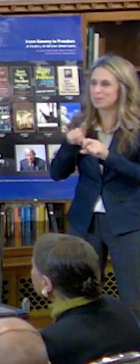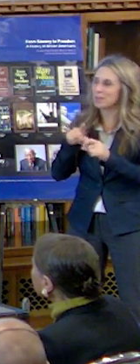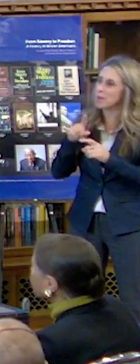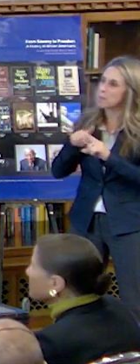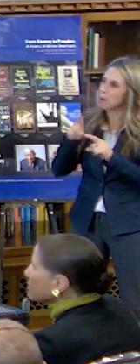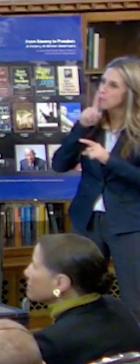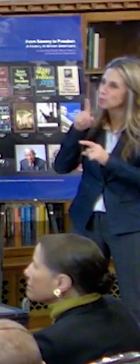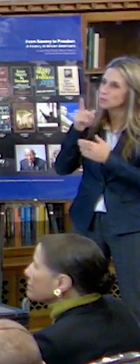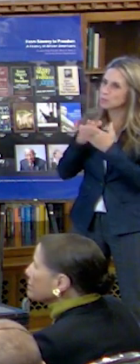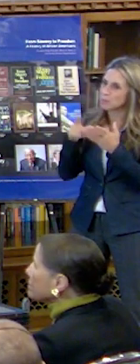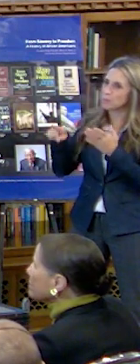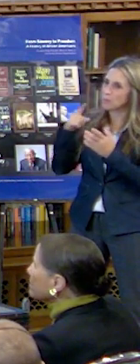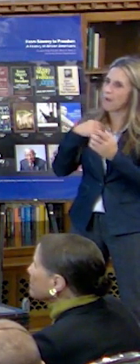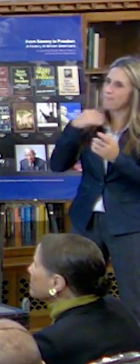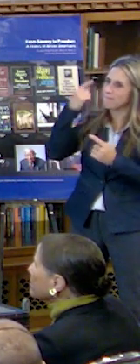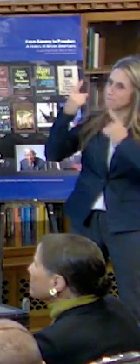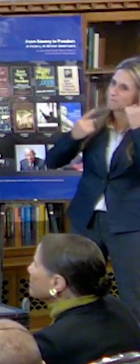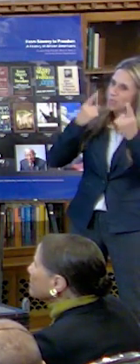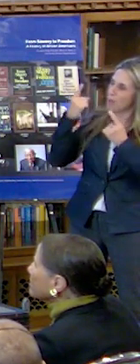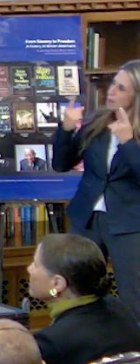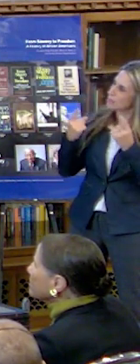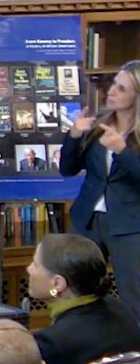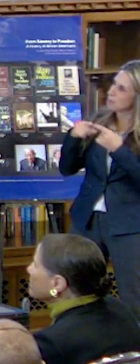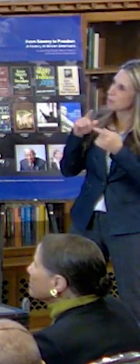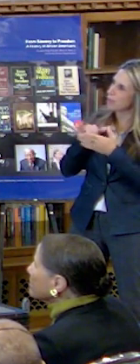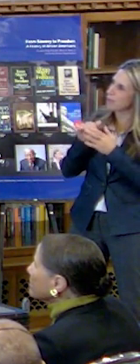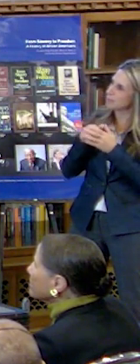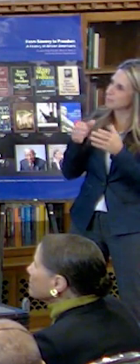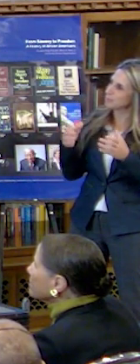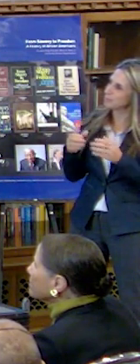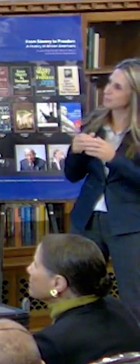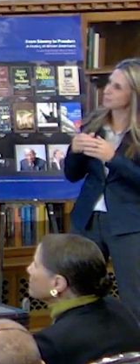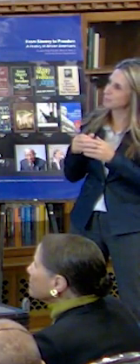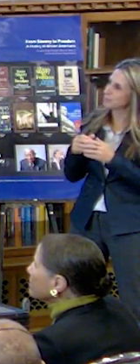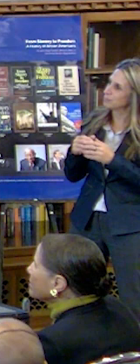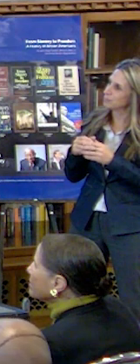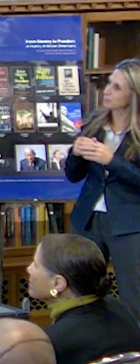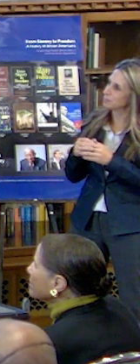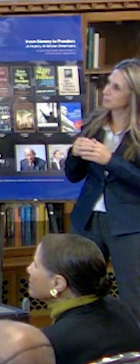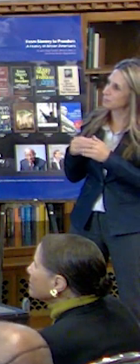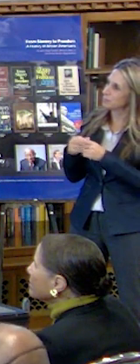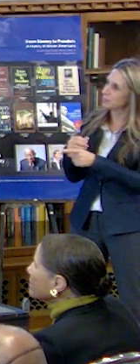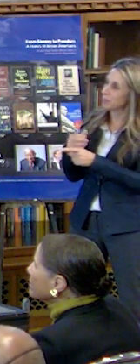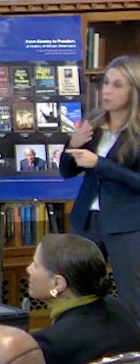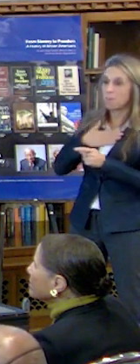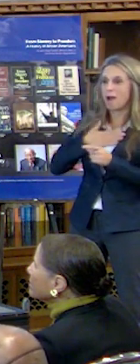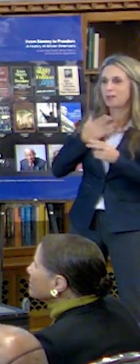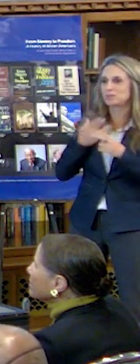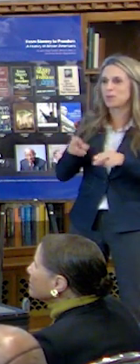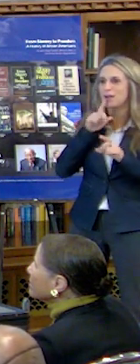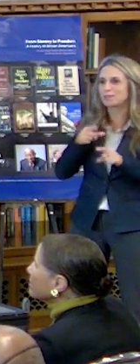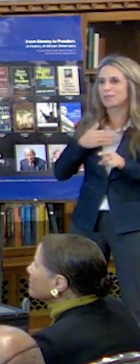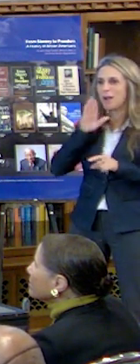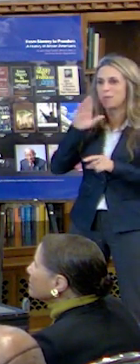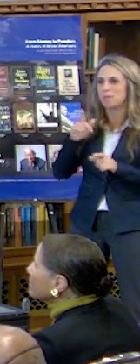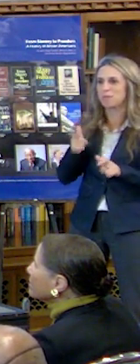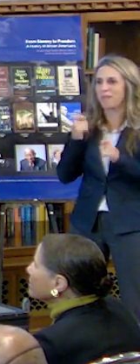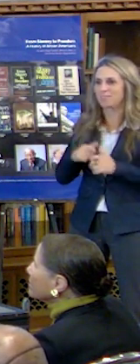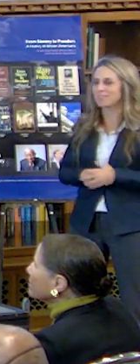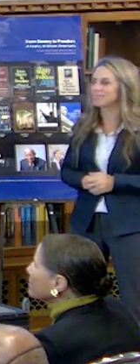some thoughts because mine are short I'll go first and be quick yeah